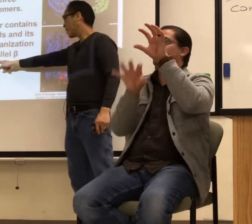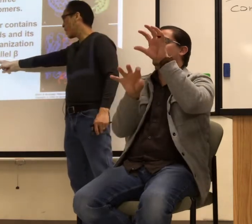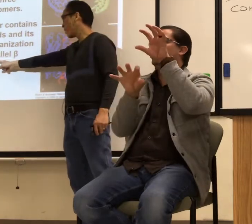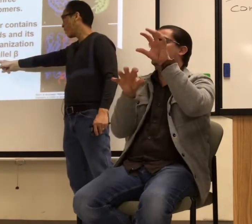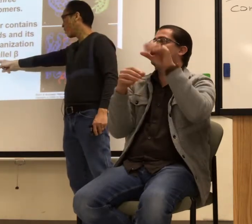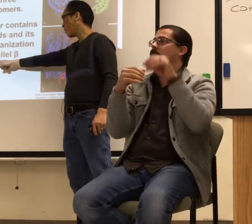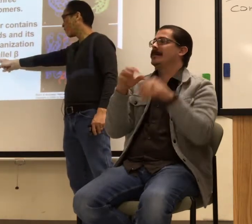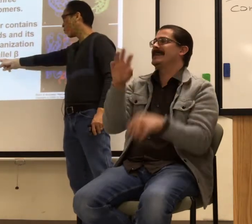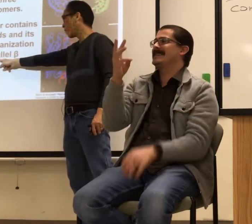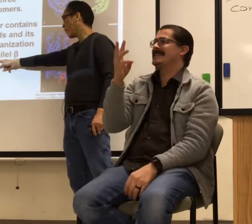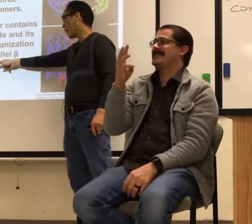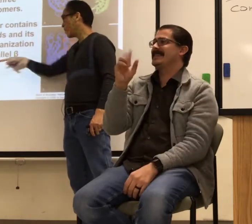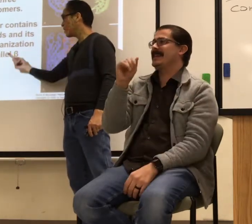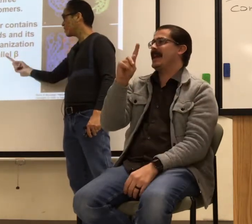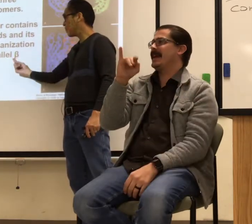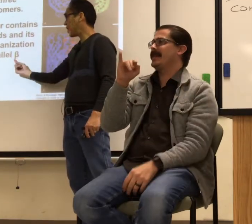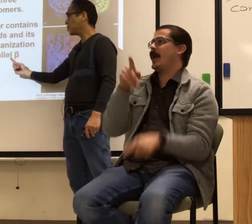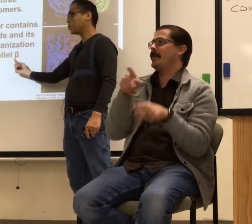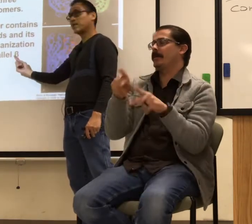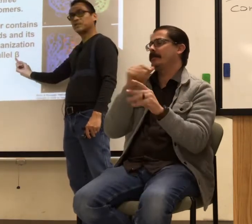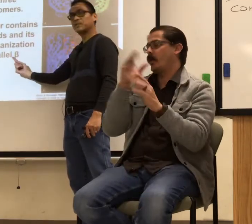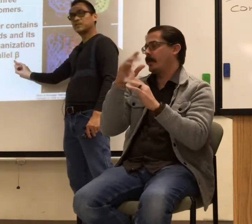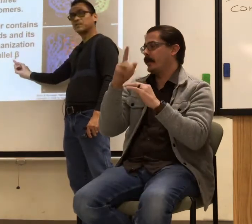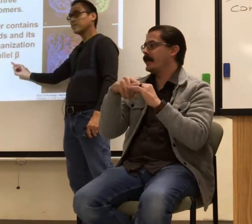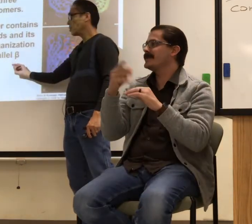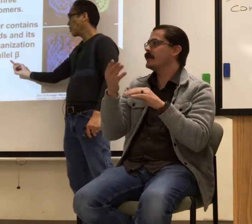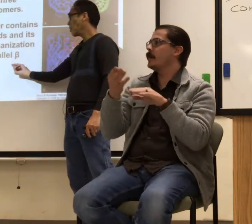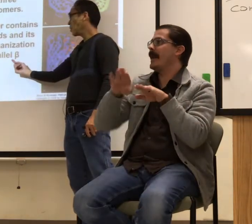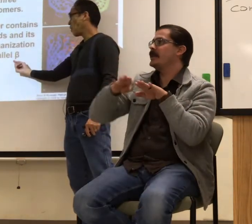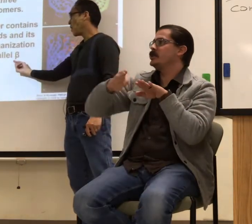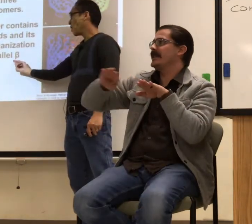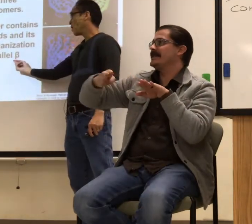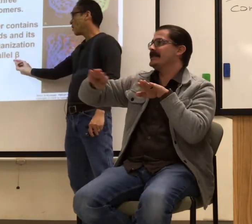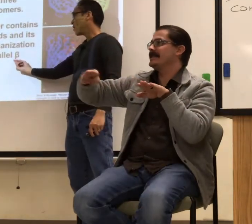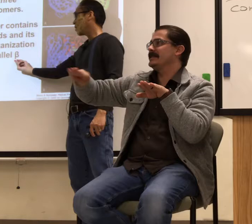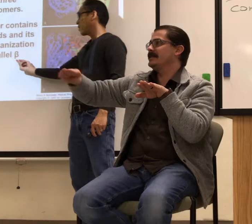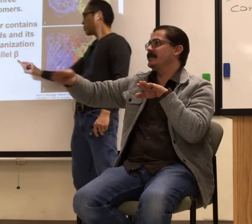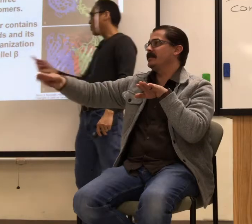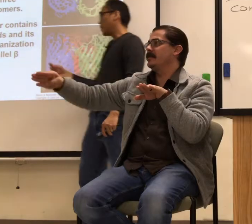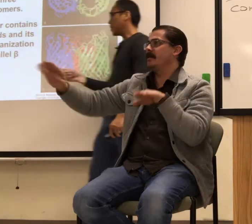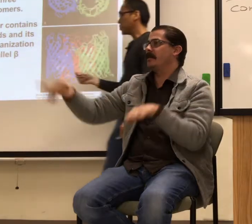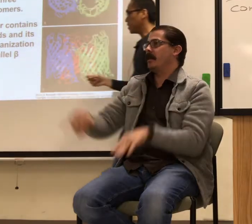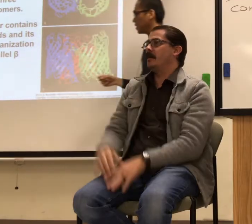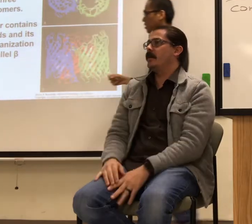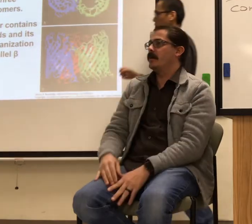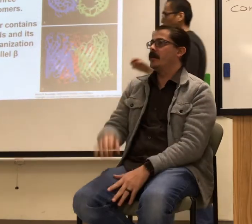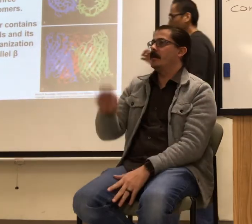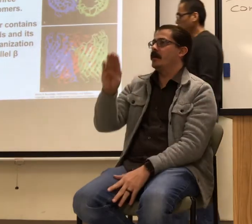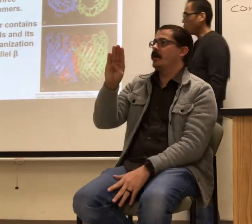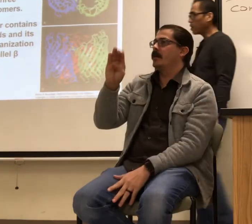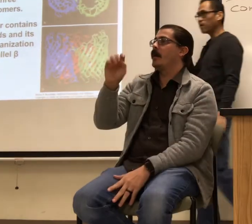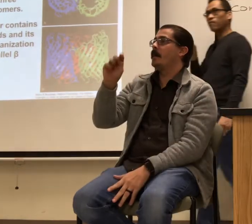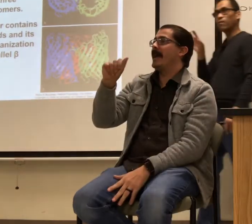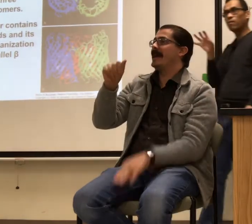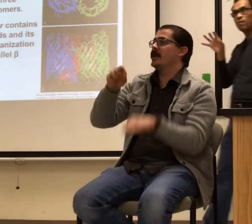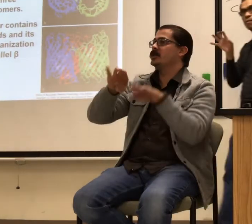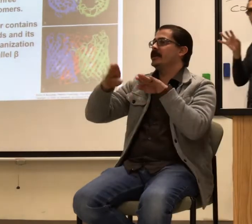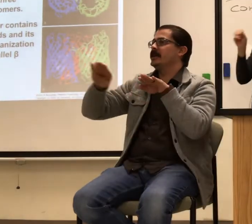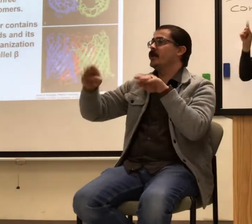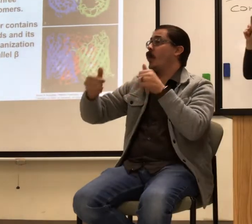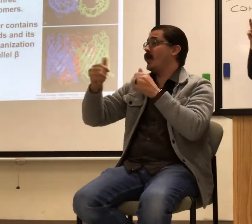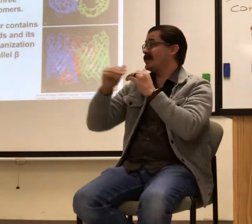16 anti-parallel. I don't have to worry about that. It's the beta sheets, right? So the beta sheet was what